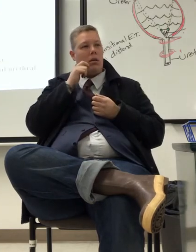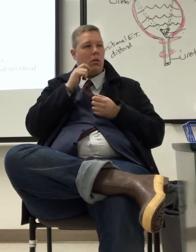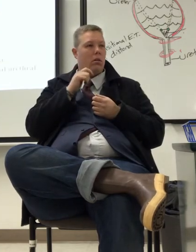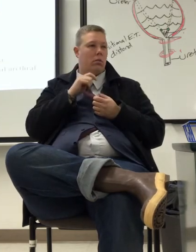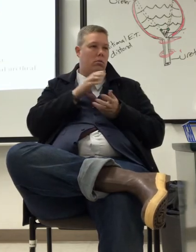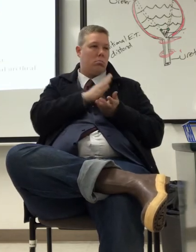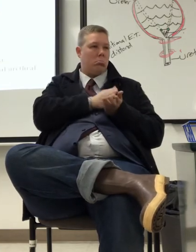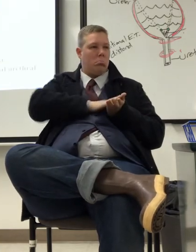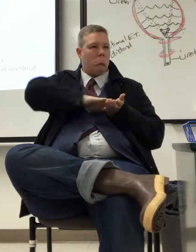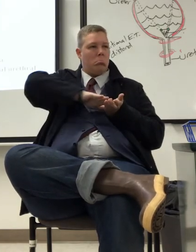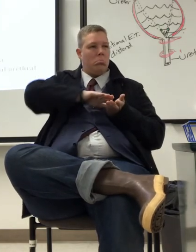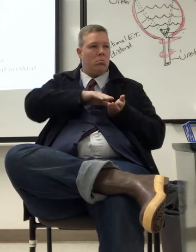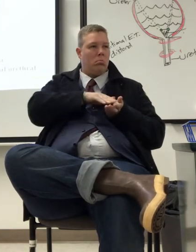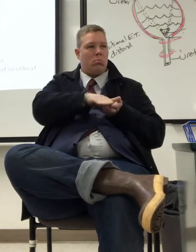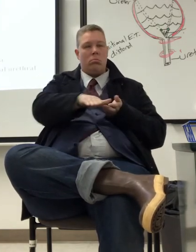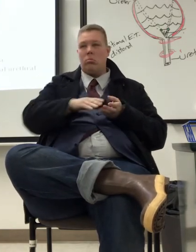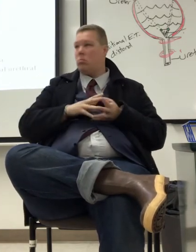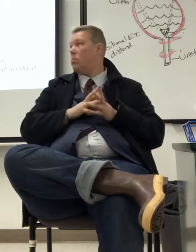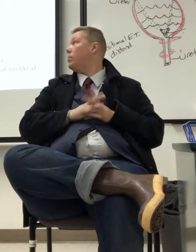Here's the female